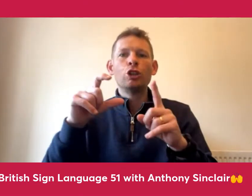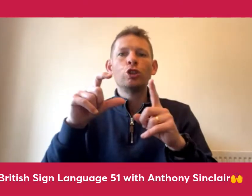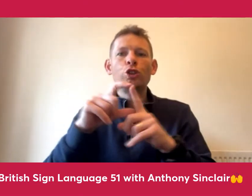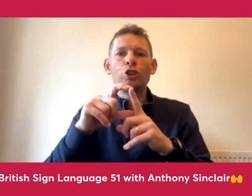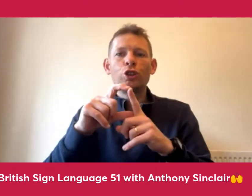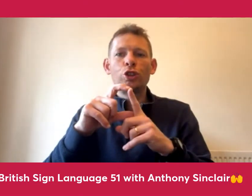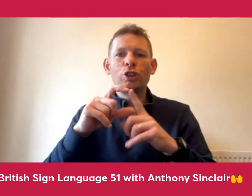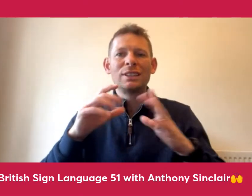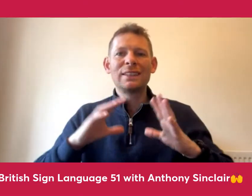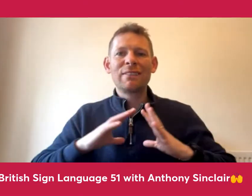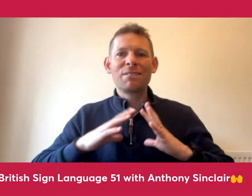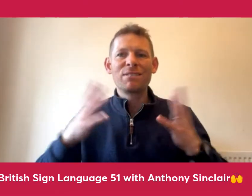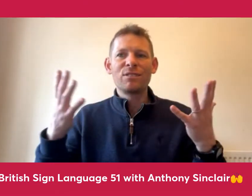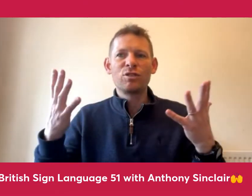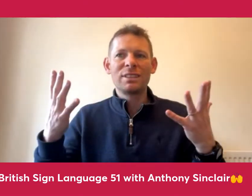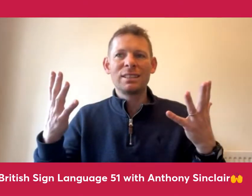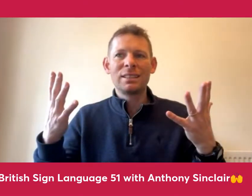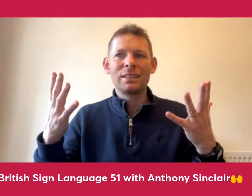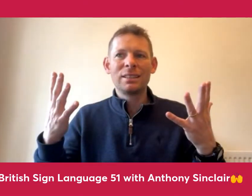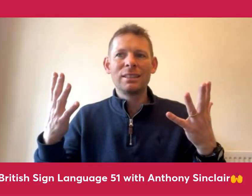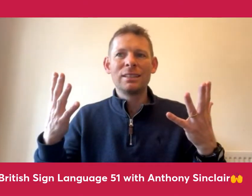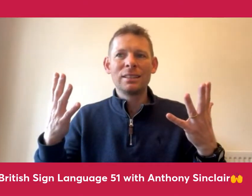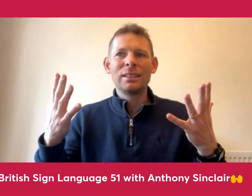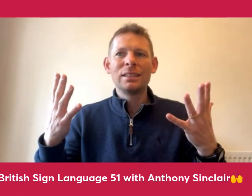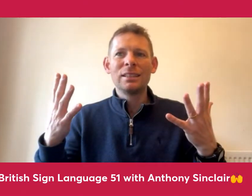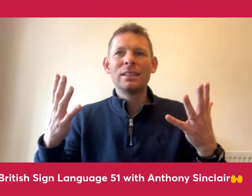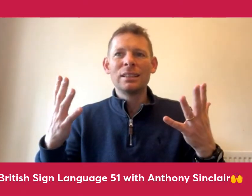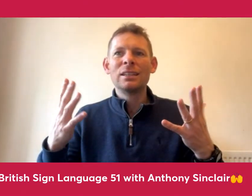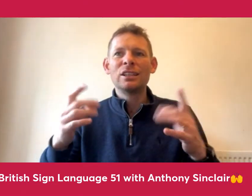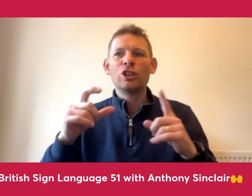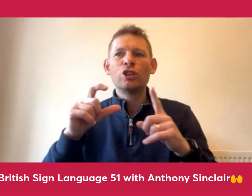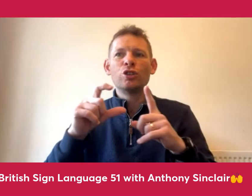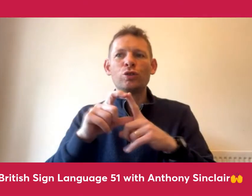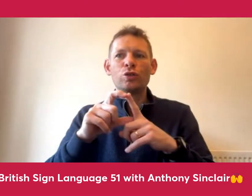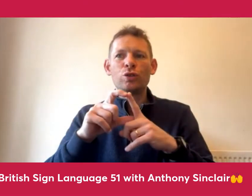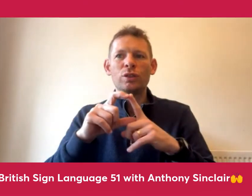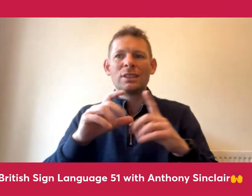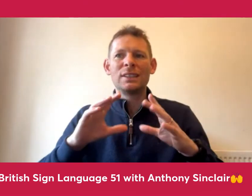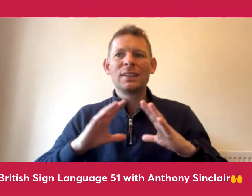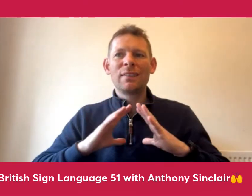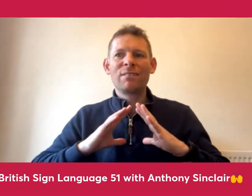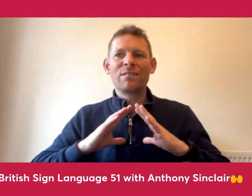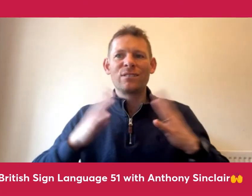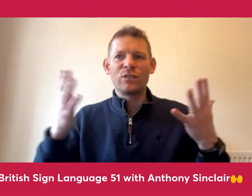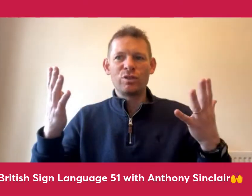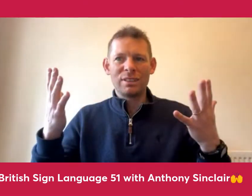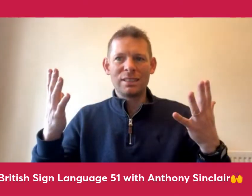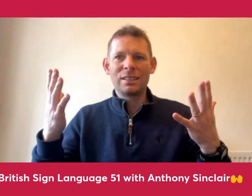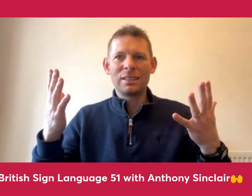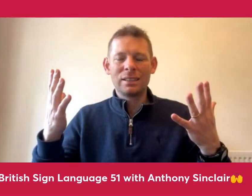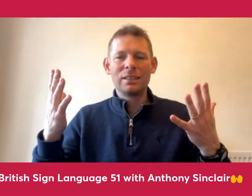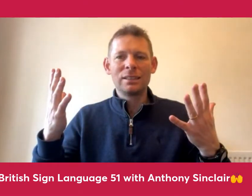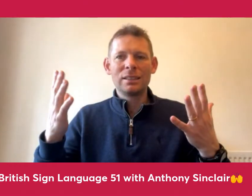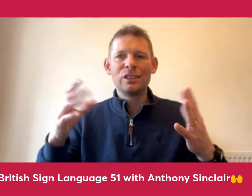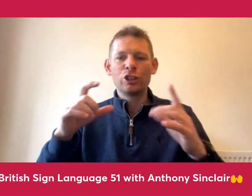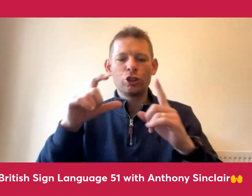And Lucy is asking also about duty free. So the sign for duty free is D and then